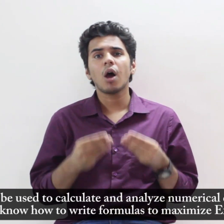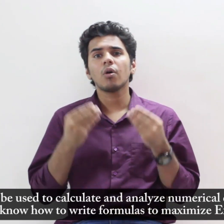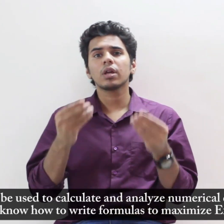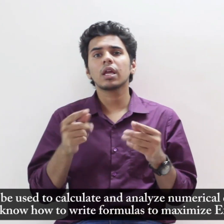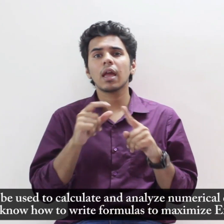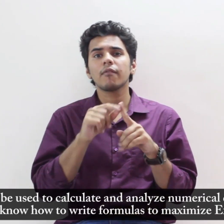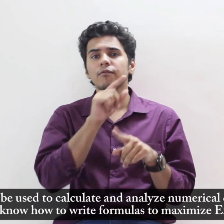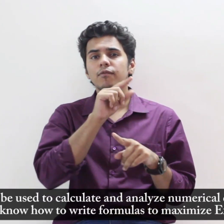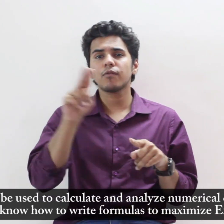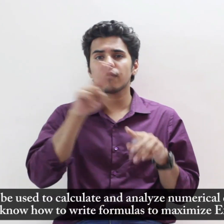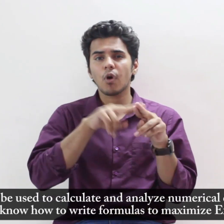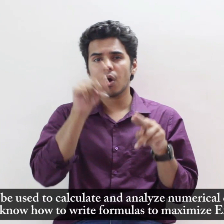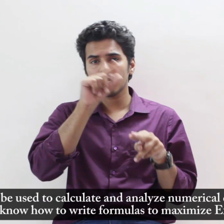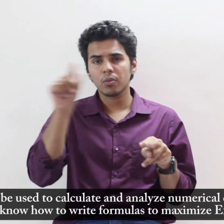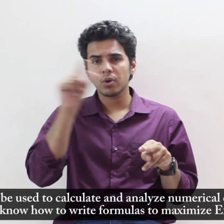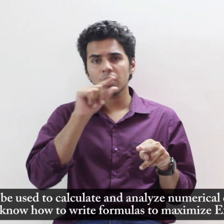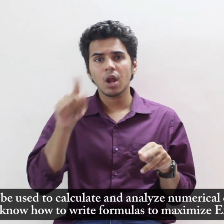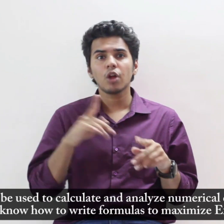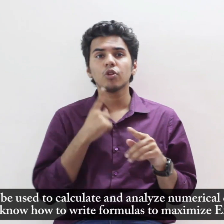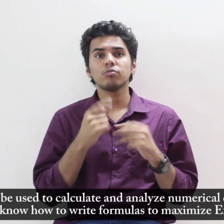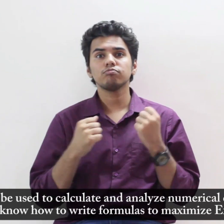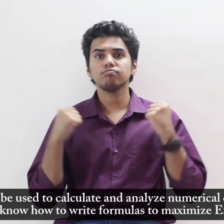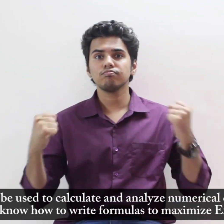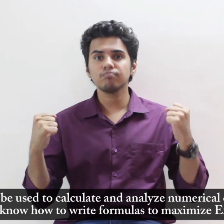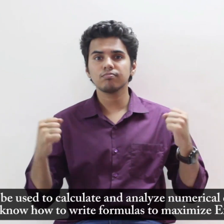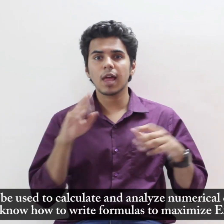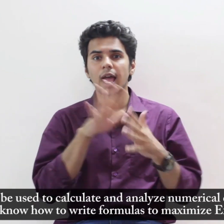to maximize Excel's strength.